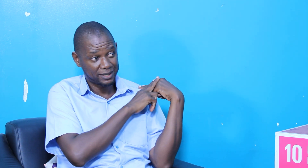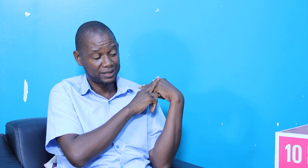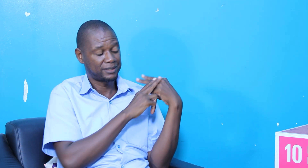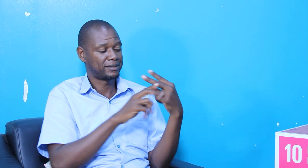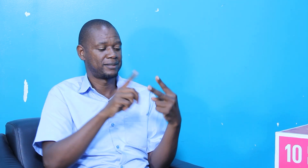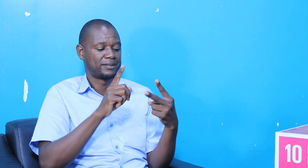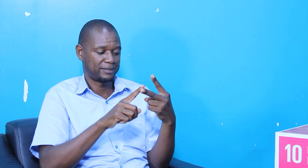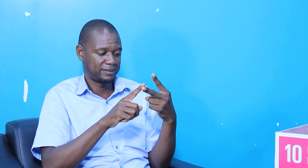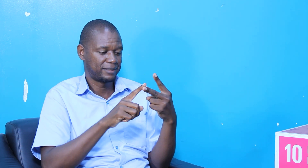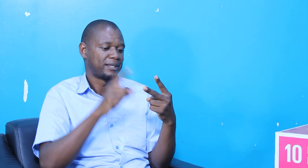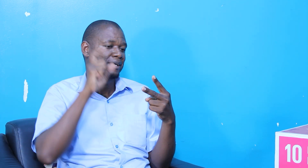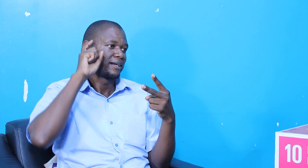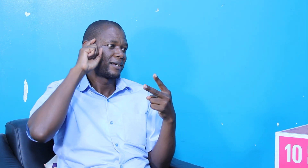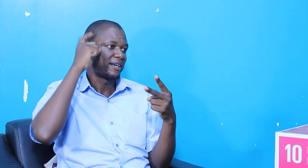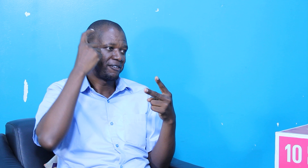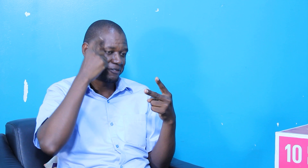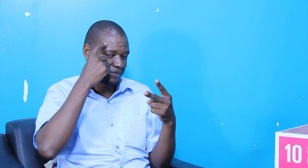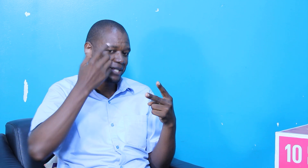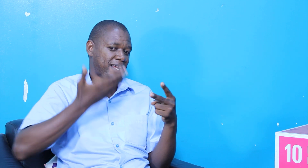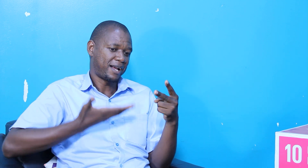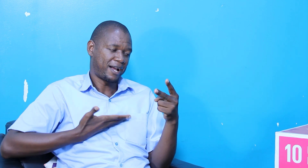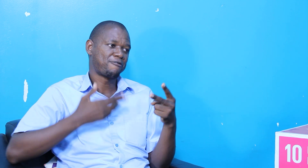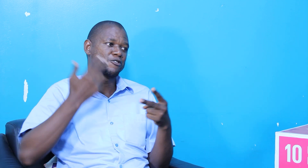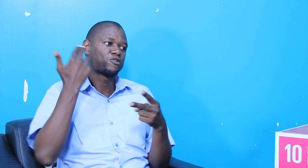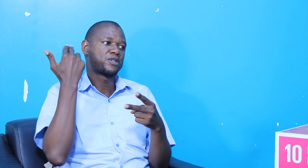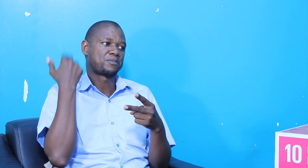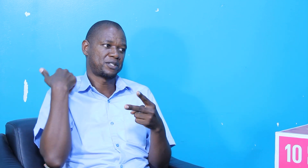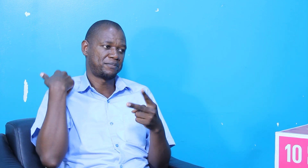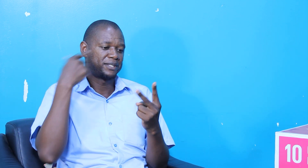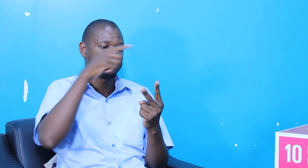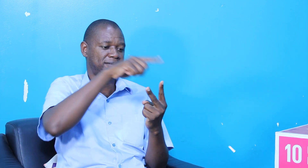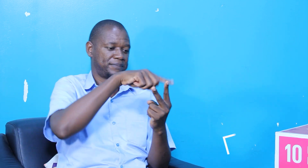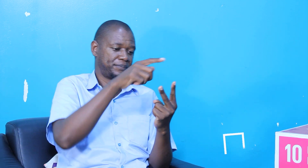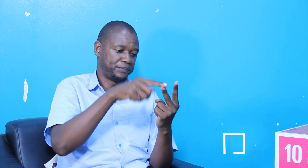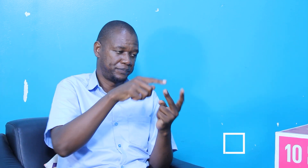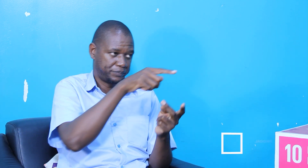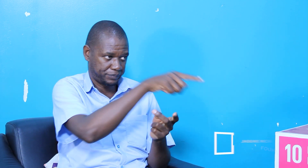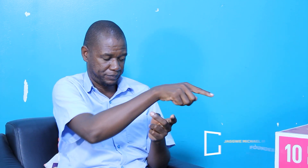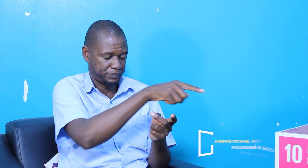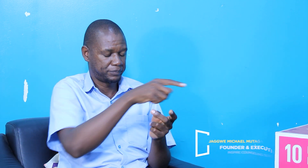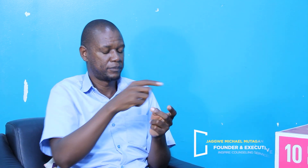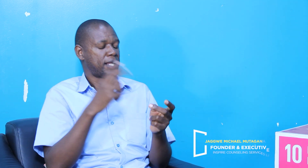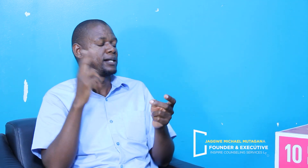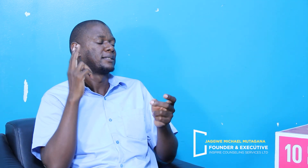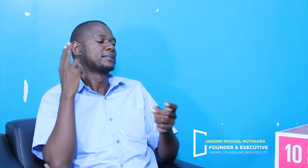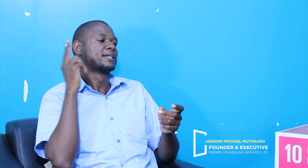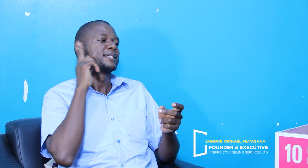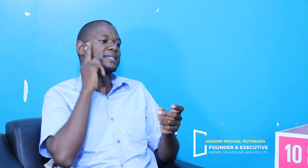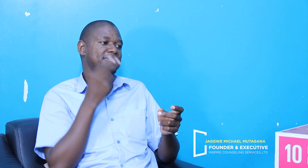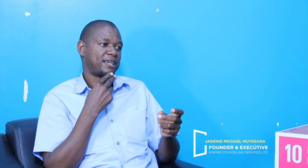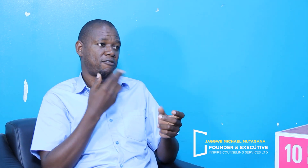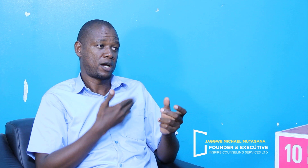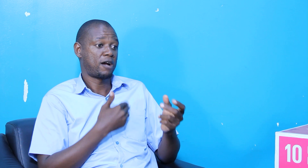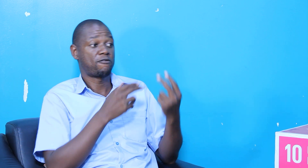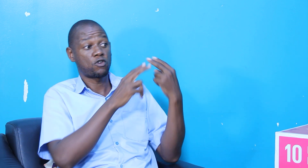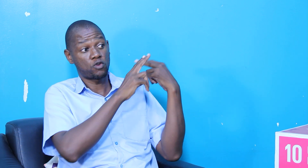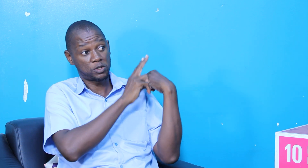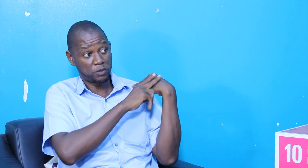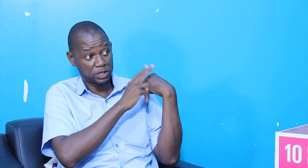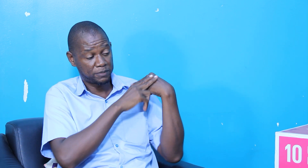a responsibility or a role to play, and the government also has a role to play. So these are two parties. So